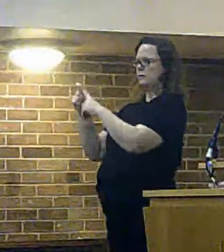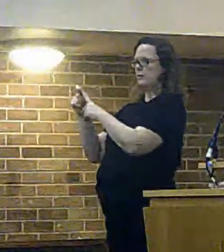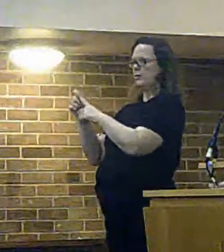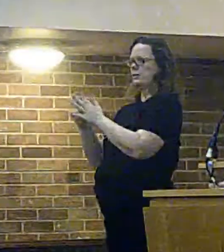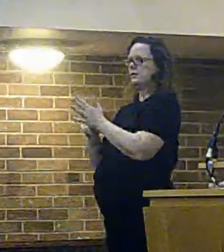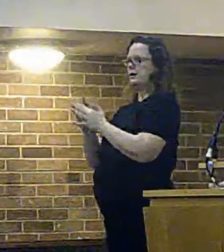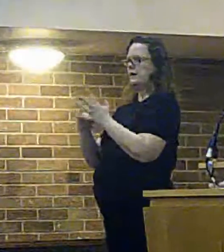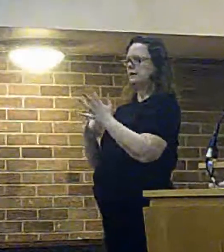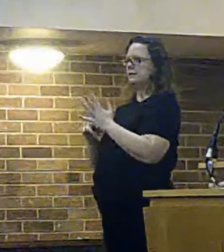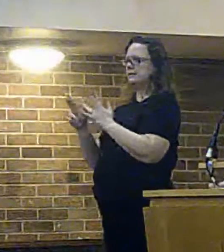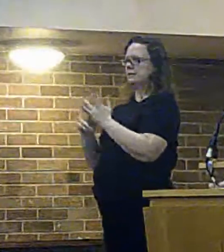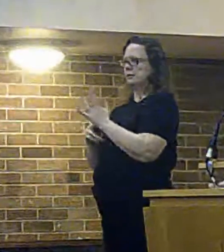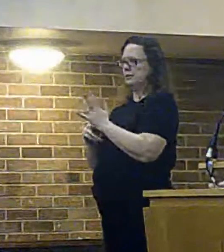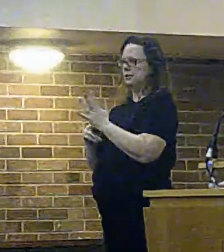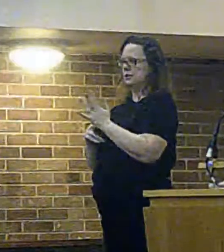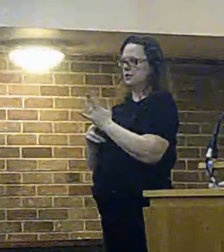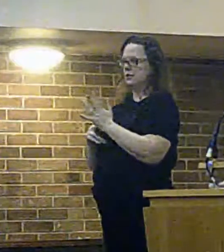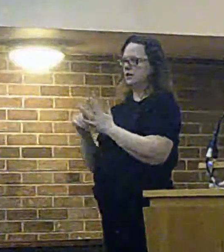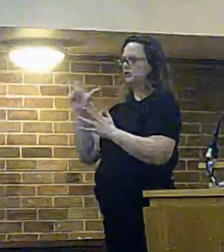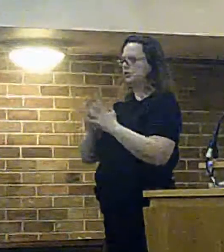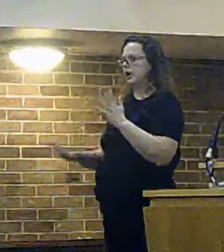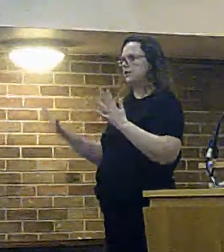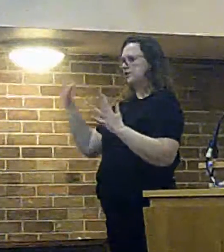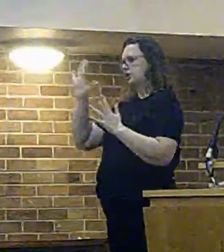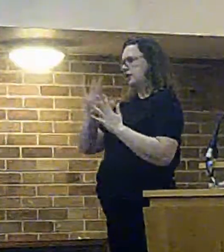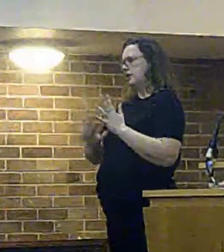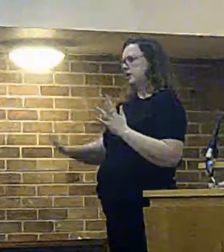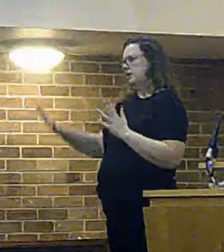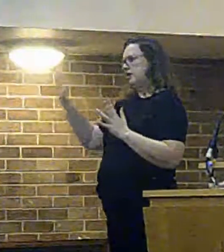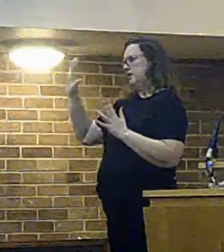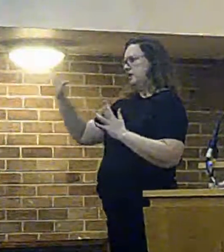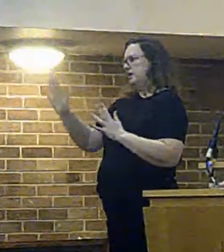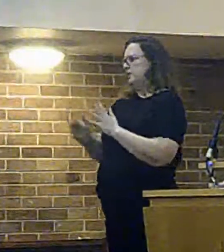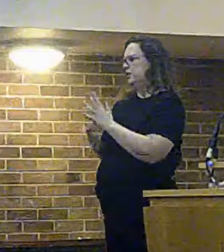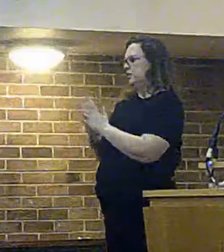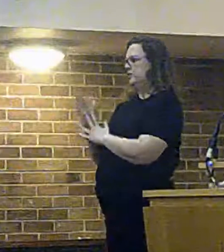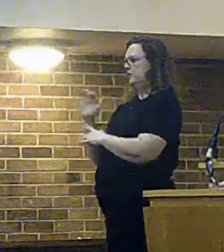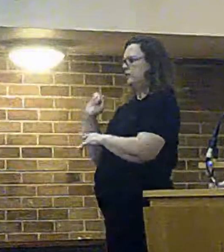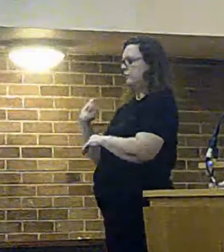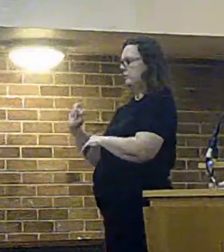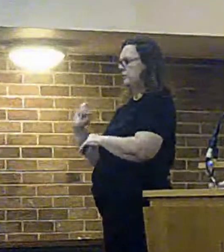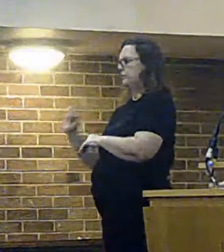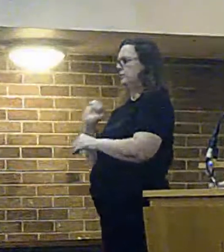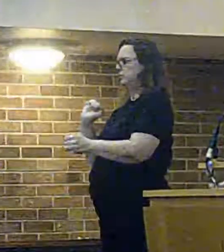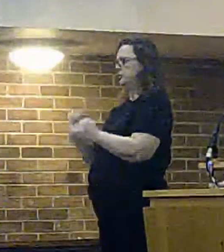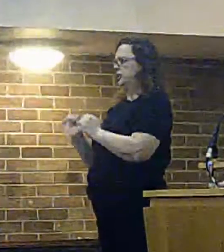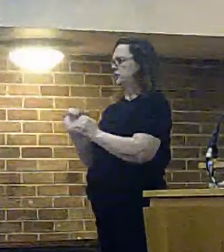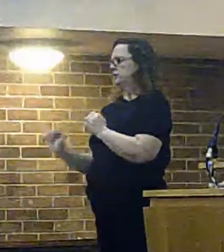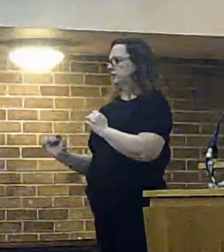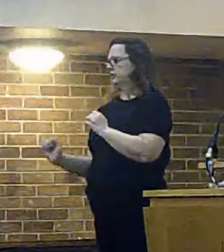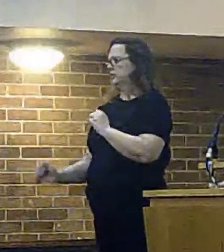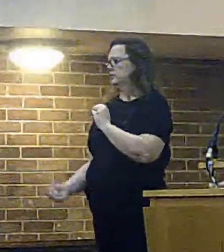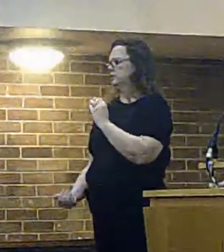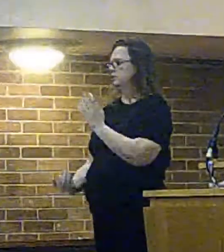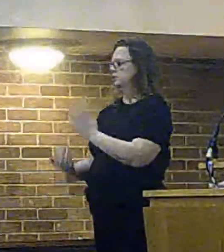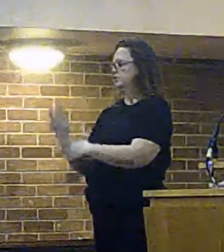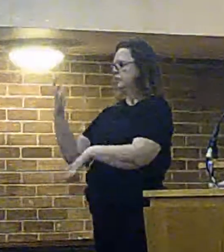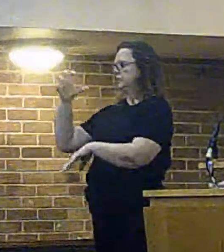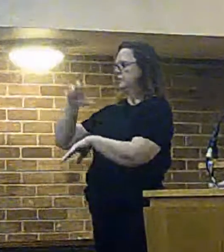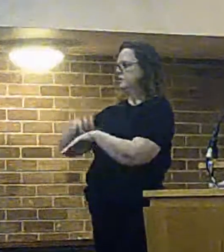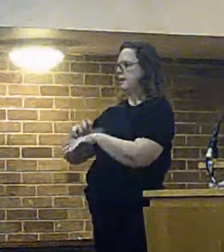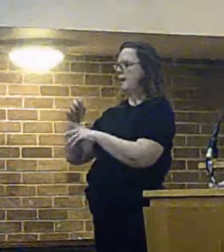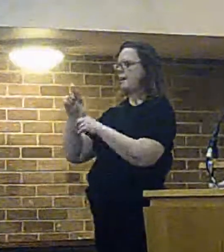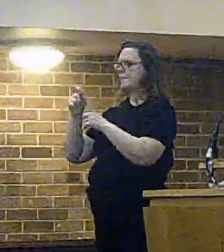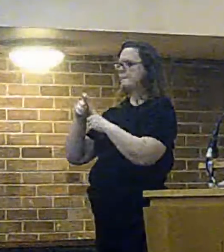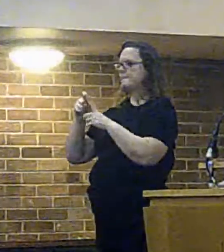and Neston. And Cheshire also are, through there, some of the changes they are making, are building a new fire station in